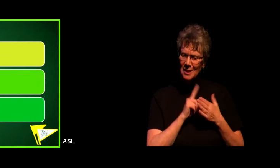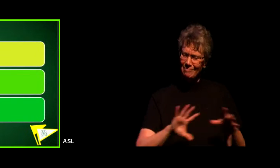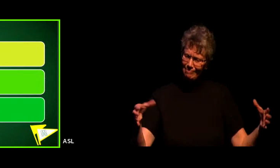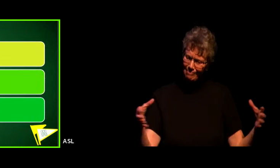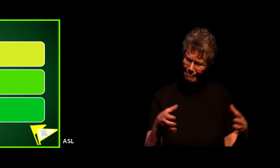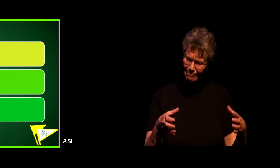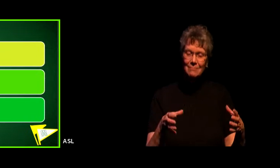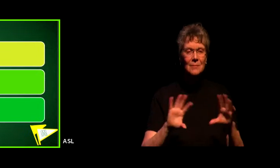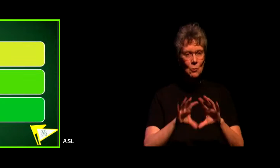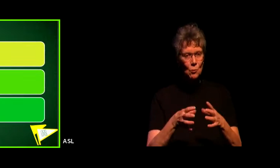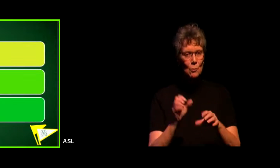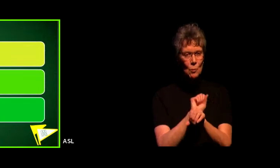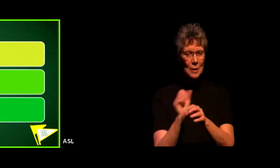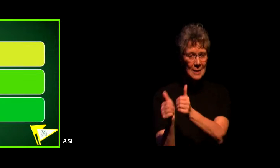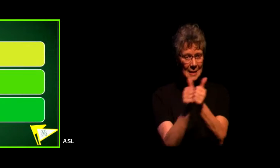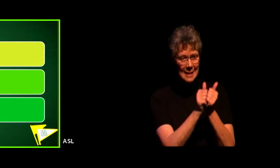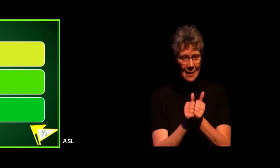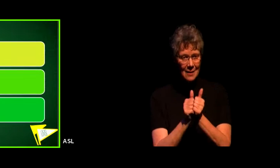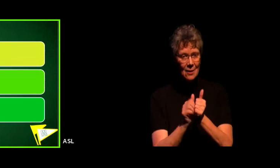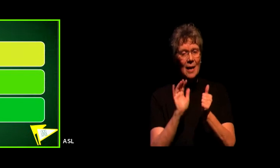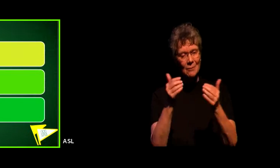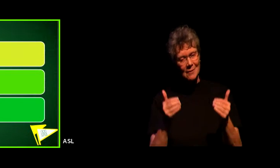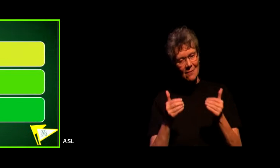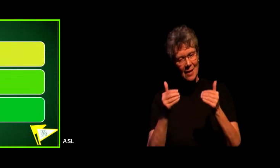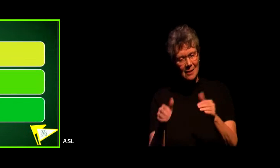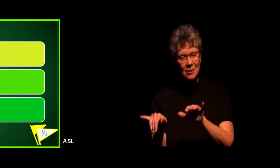ways that makes sense.